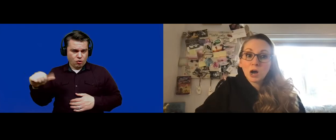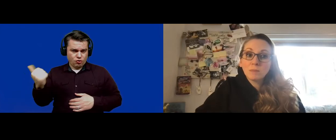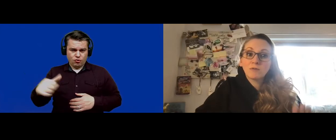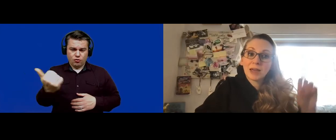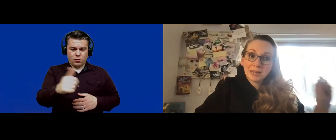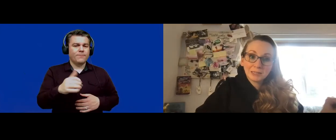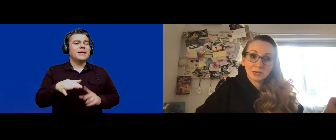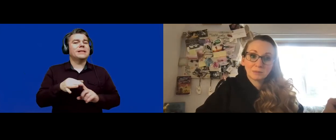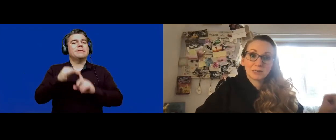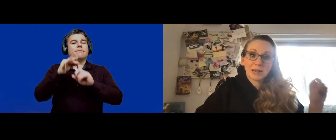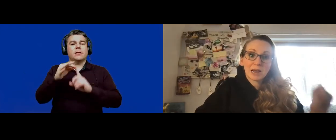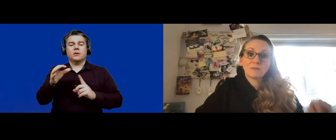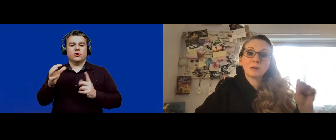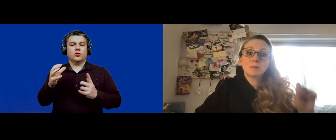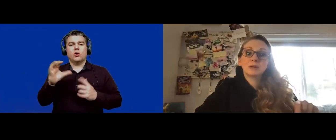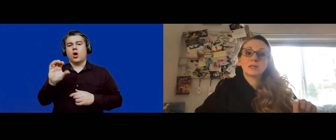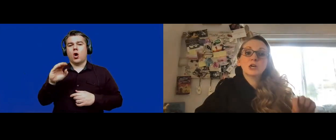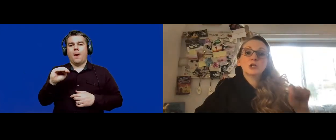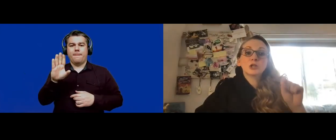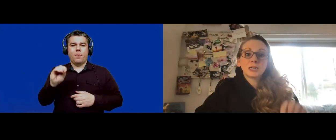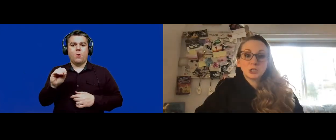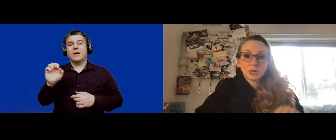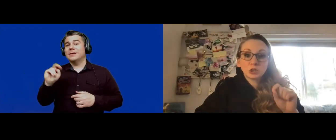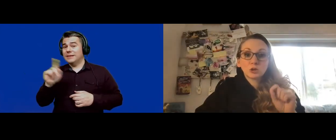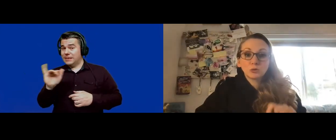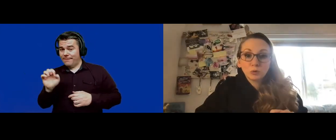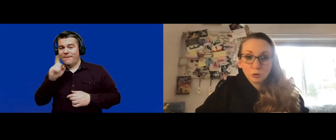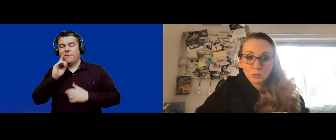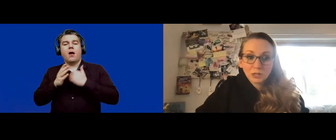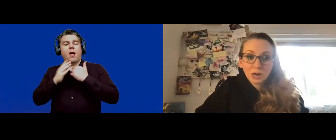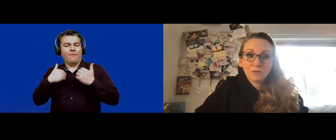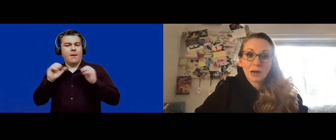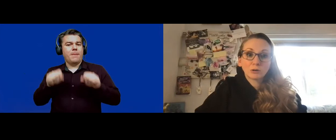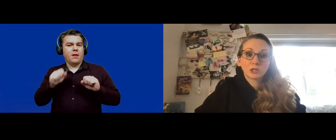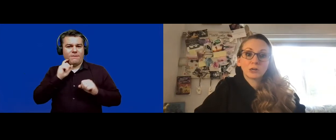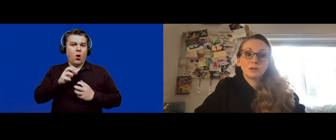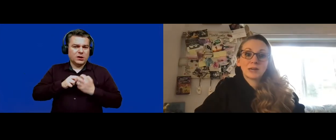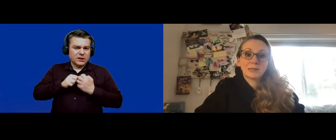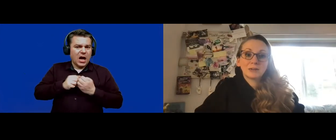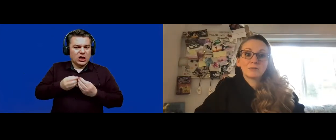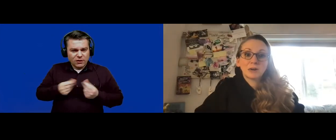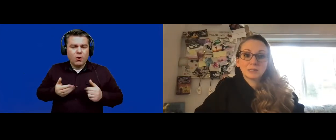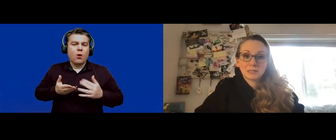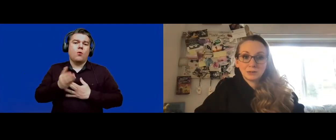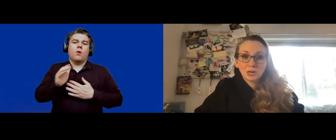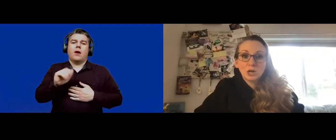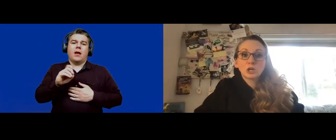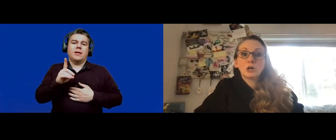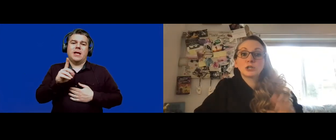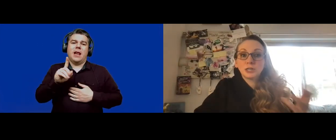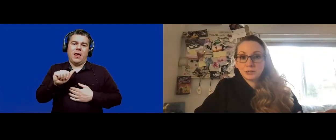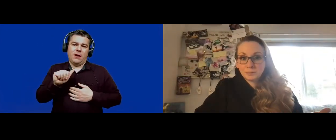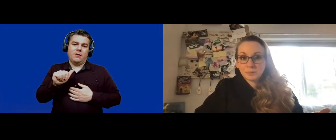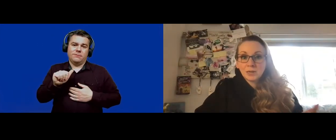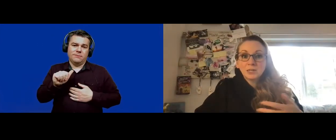special combo of enzymes that have the ability to digest through the tough outer shell of candida fungus cells